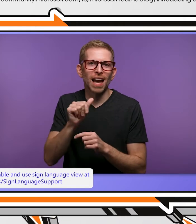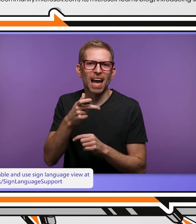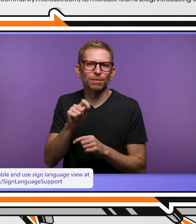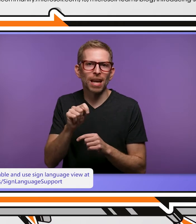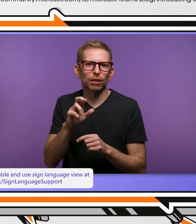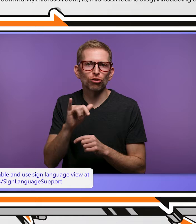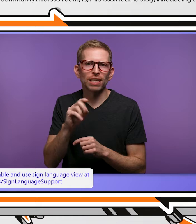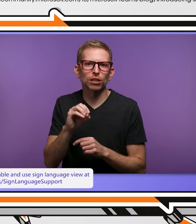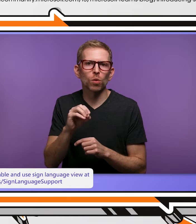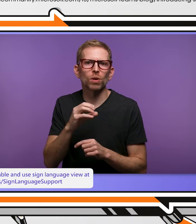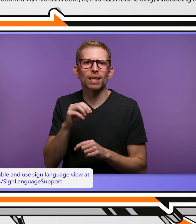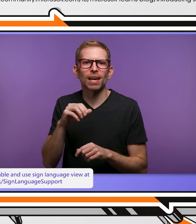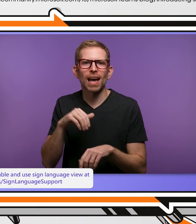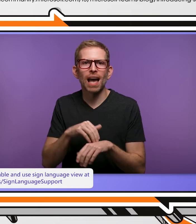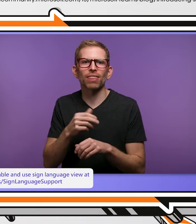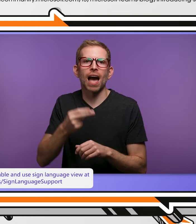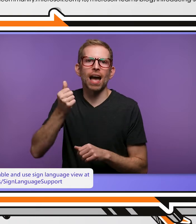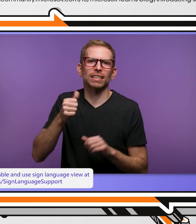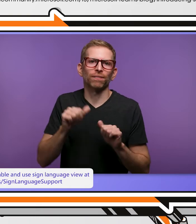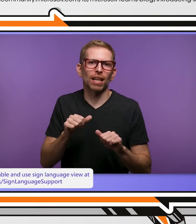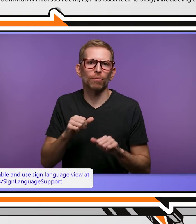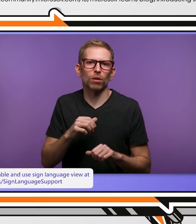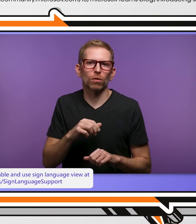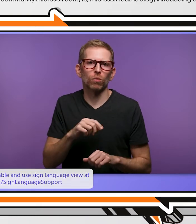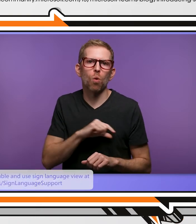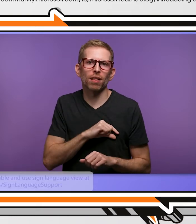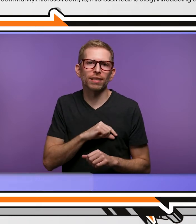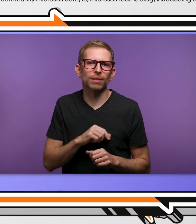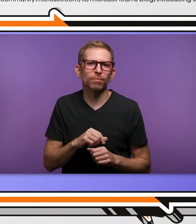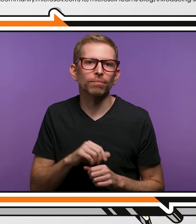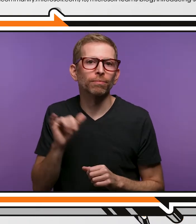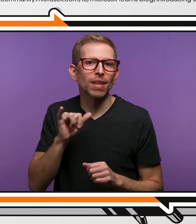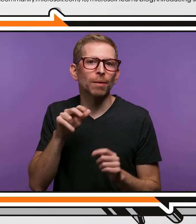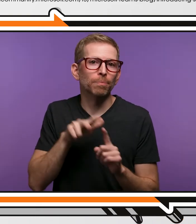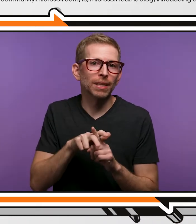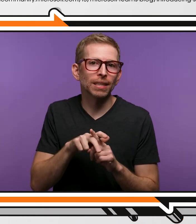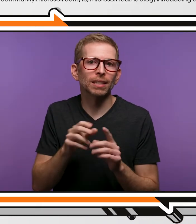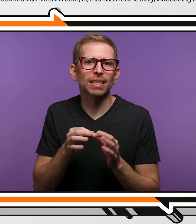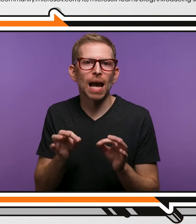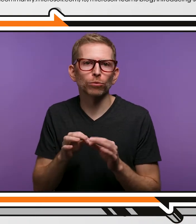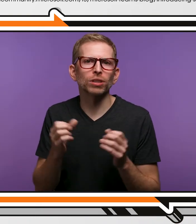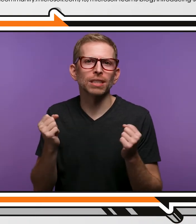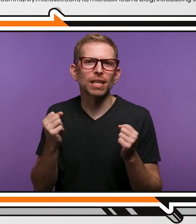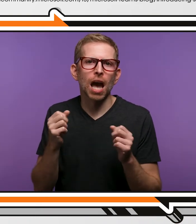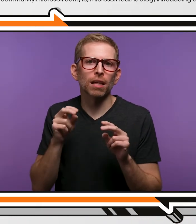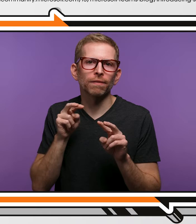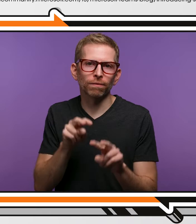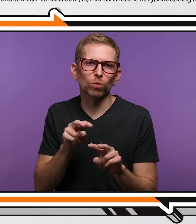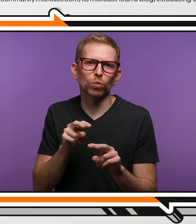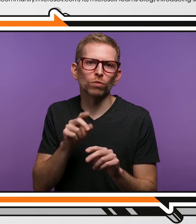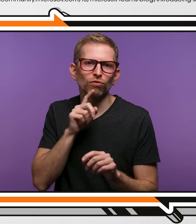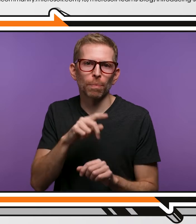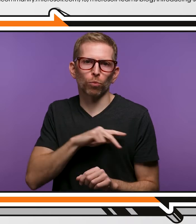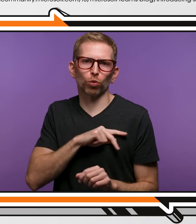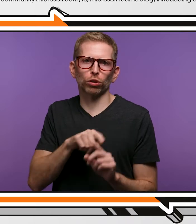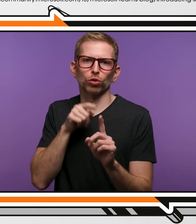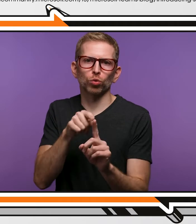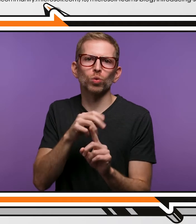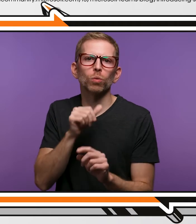contact your IT department right now to request to be enrolled in Microsoft's Public Preview Program. This will essentially give you early access to new features and their beta